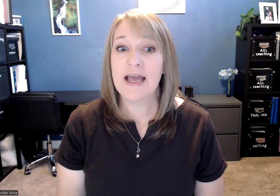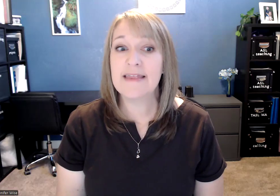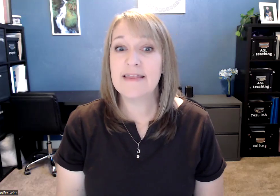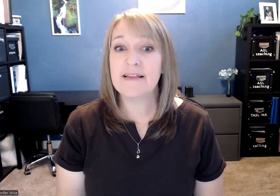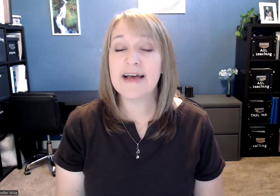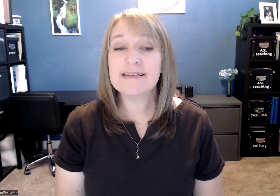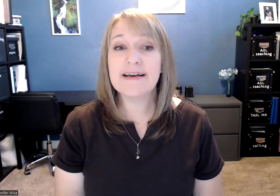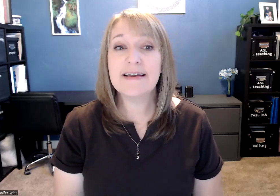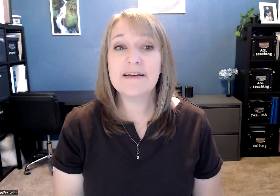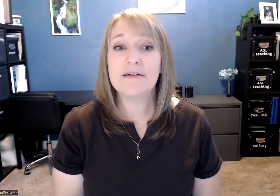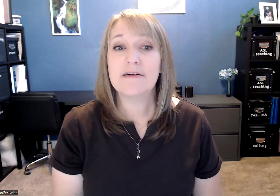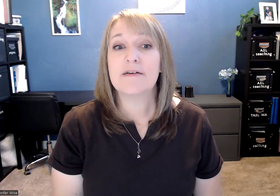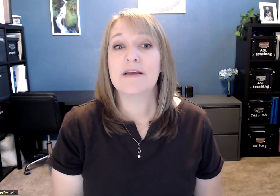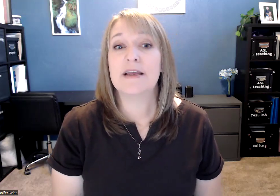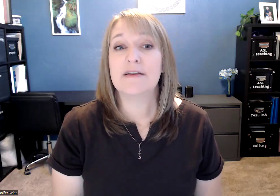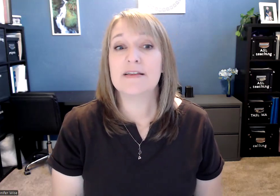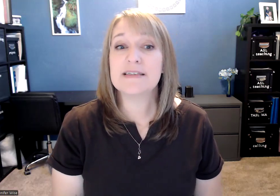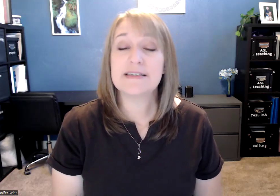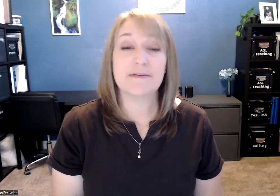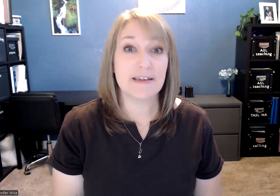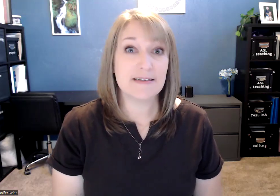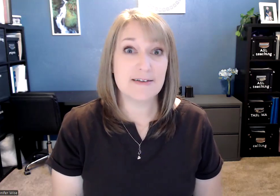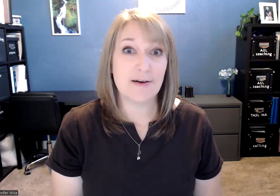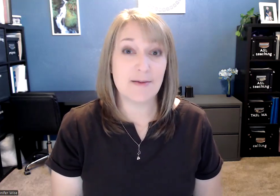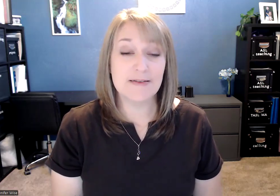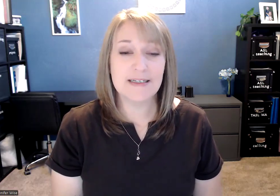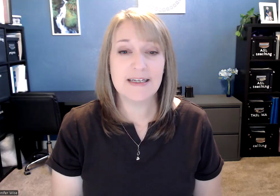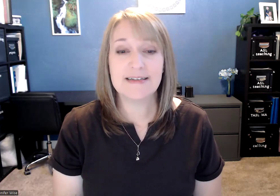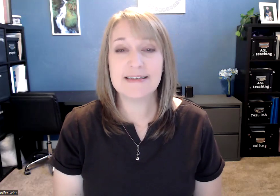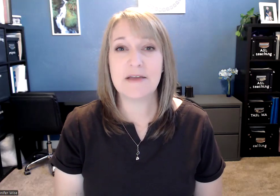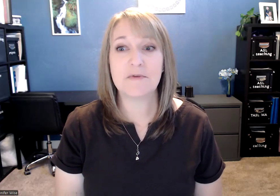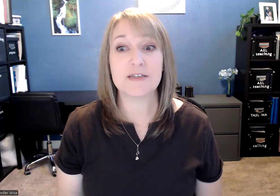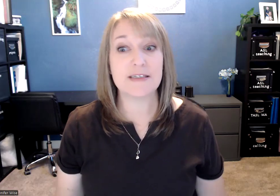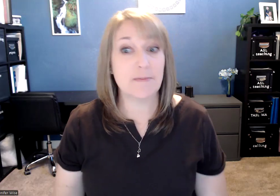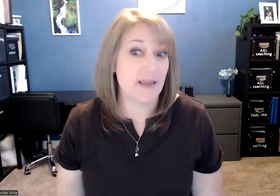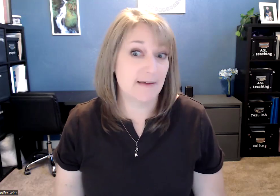And then the last sign in this list of things to talk about is the sign for something.